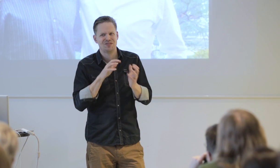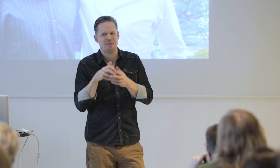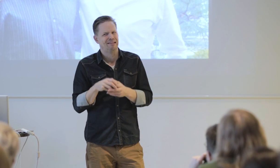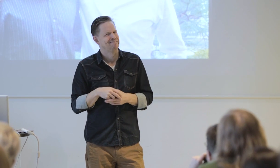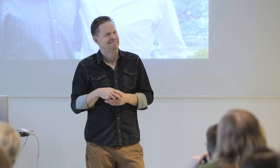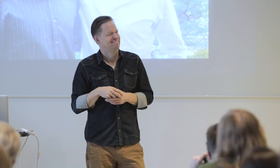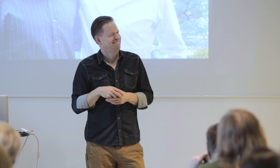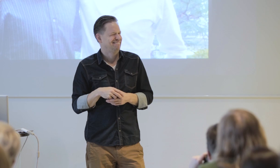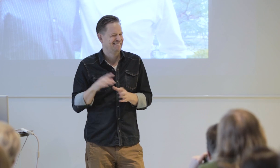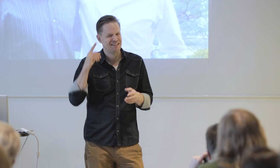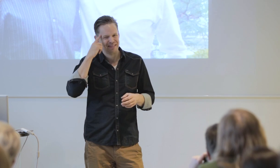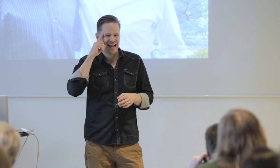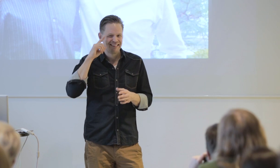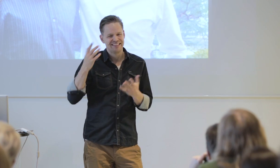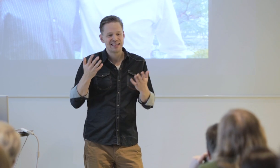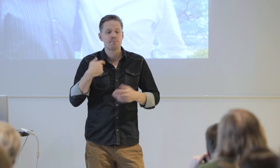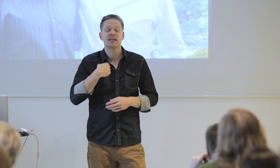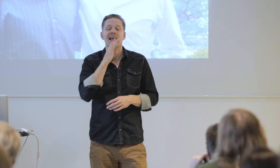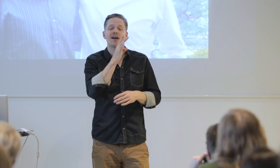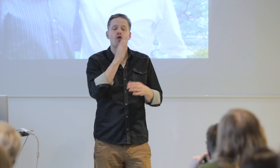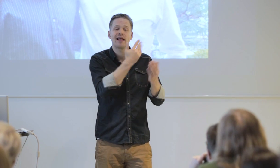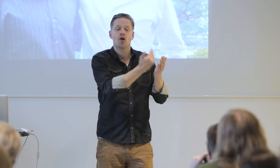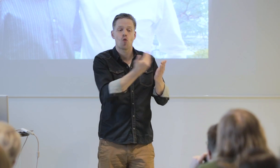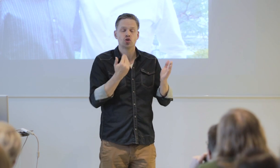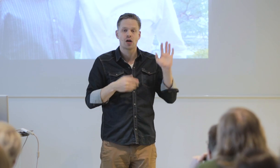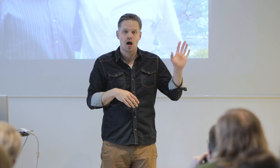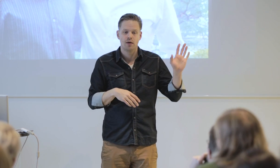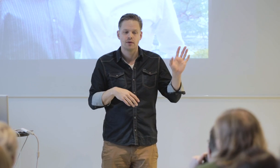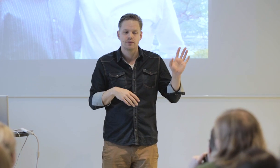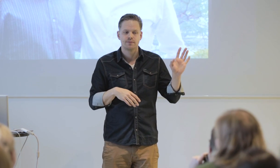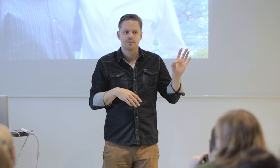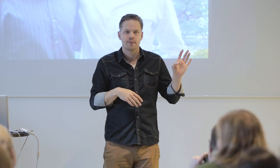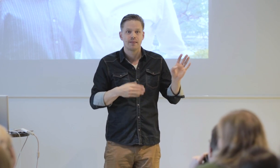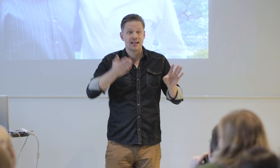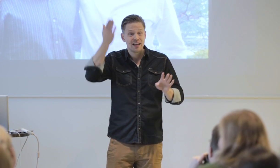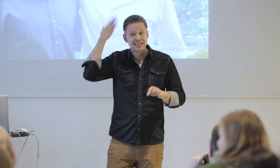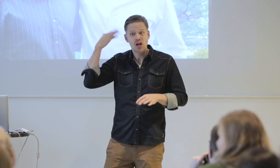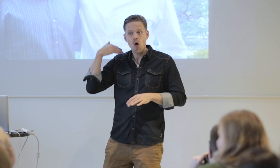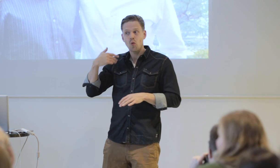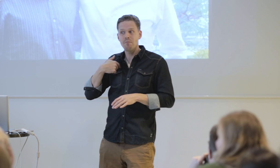York. And Stubb was like, well, we'll think about it. And I was telling him that because